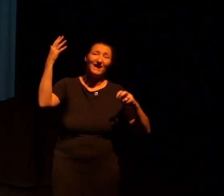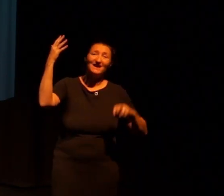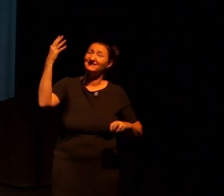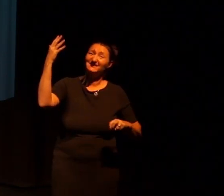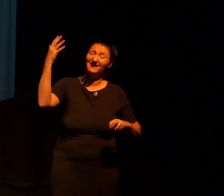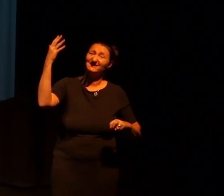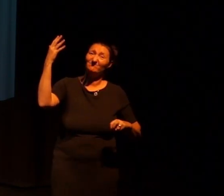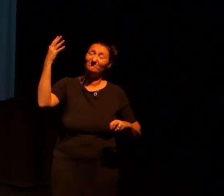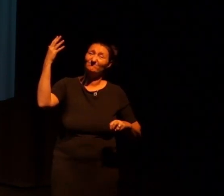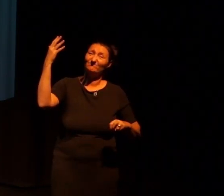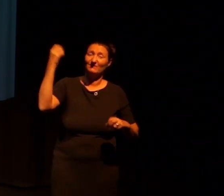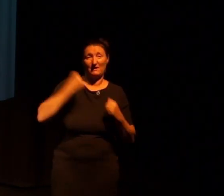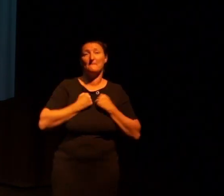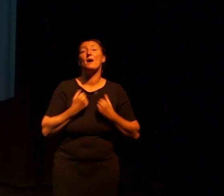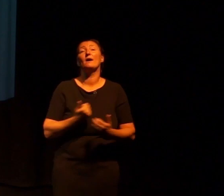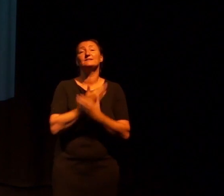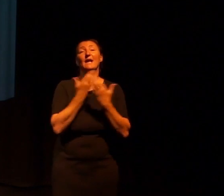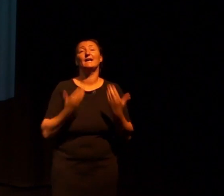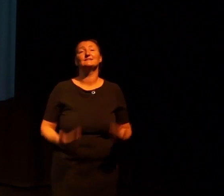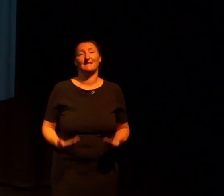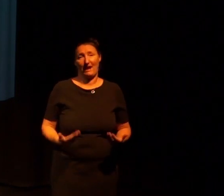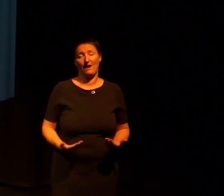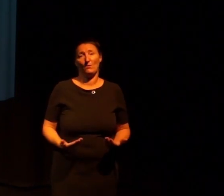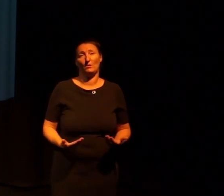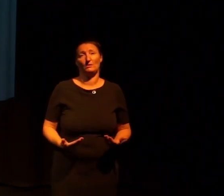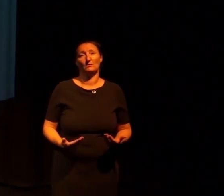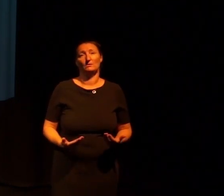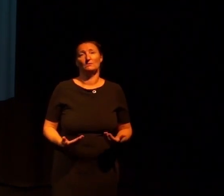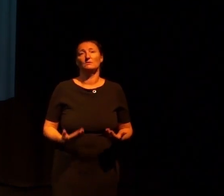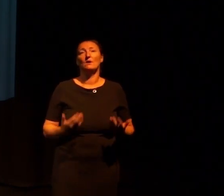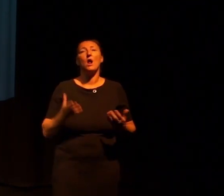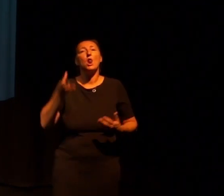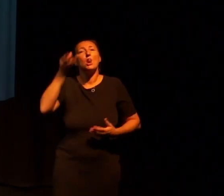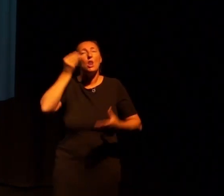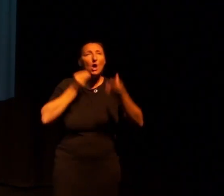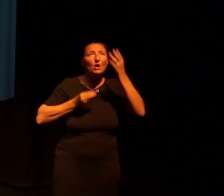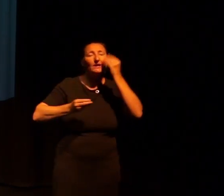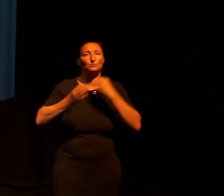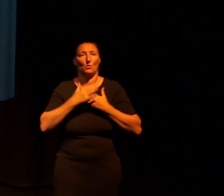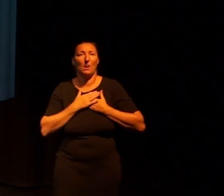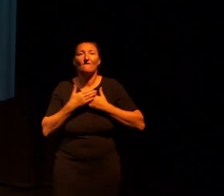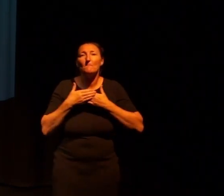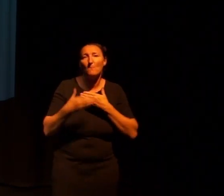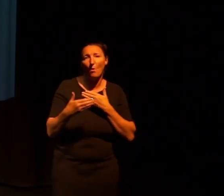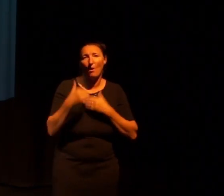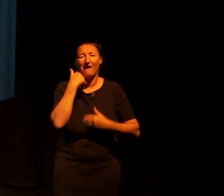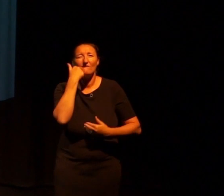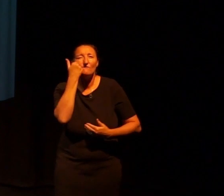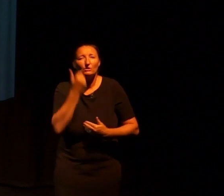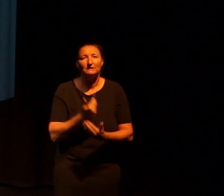sit. My days now are spent learning to love a little more every